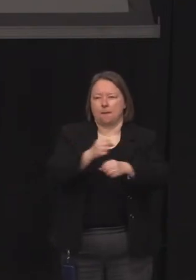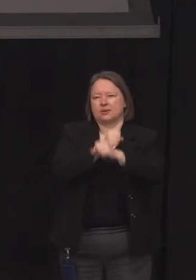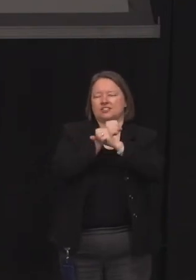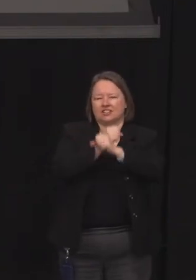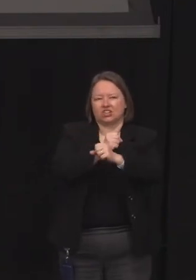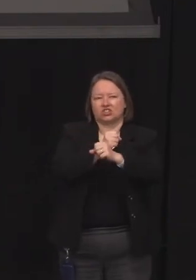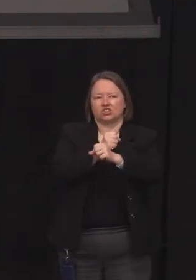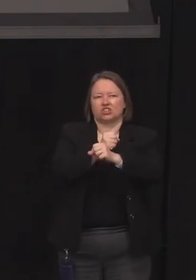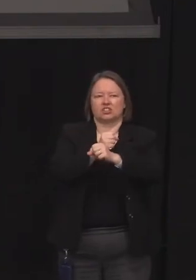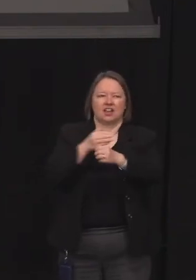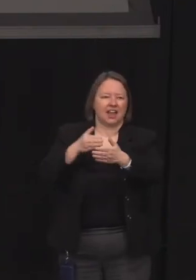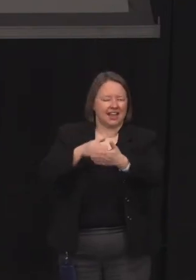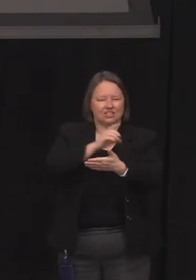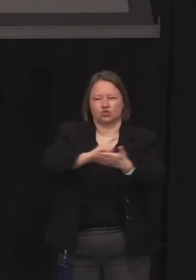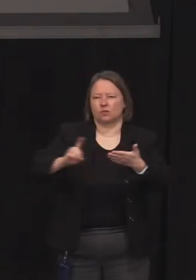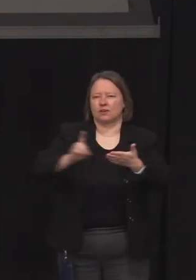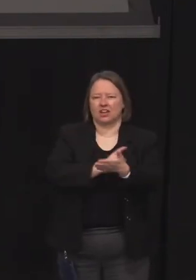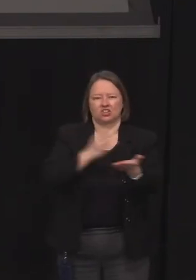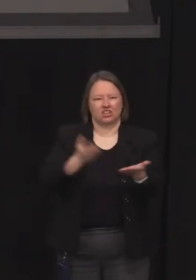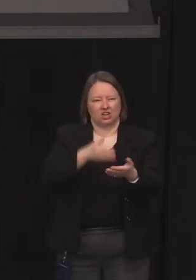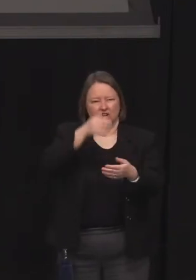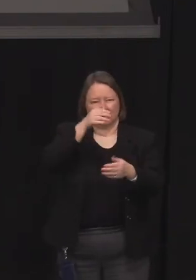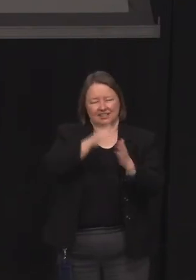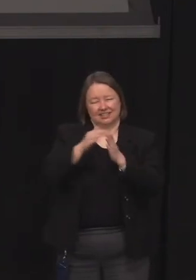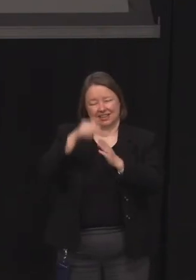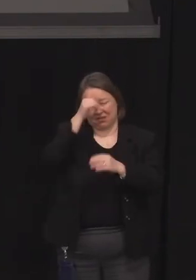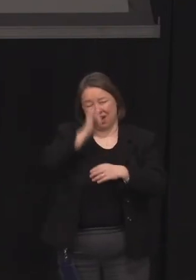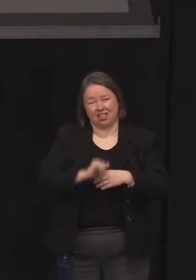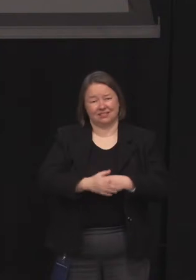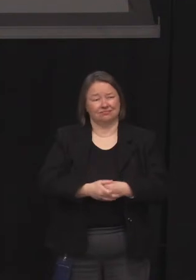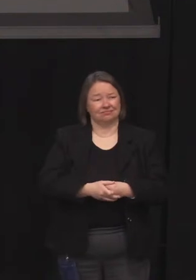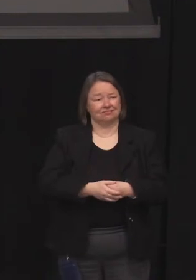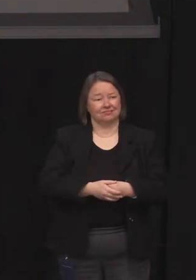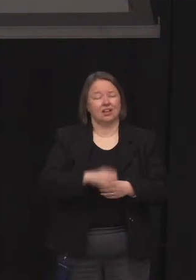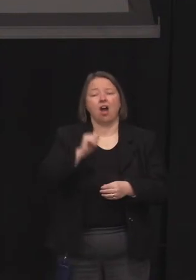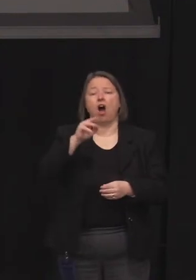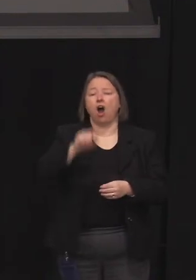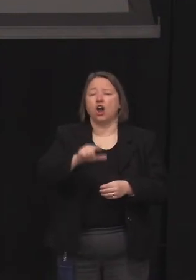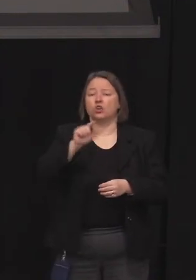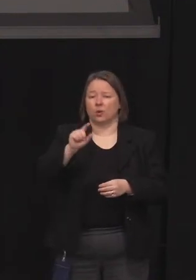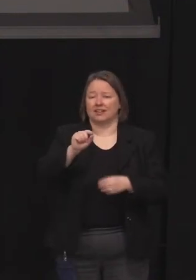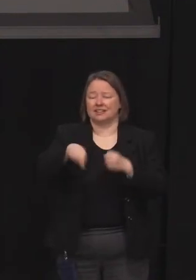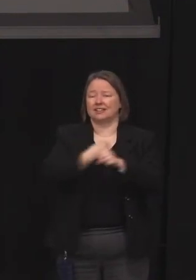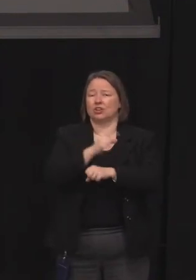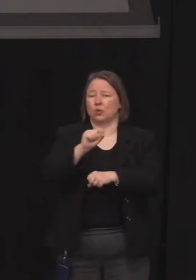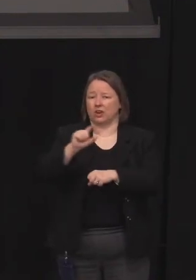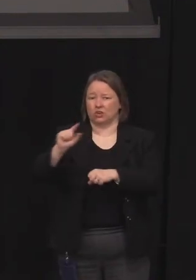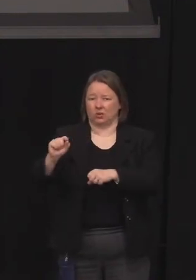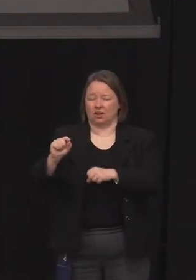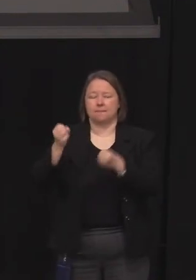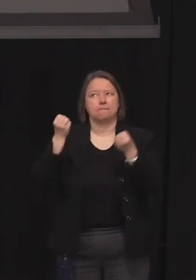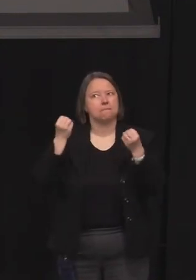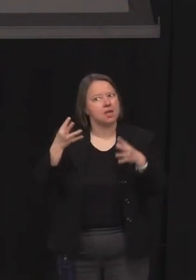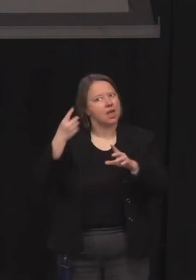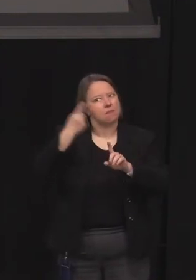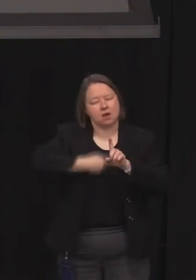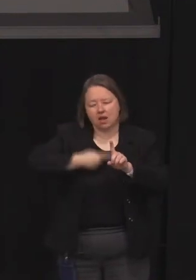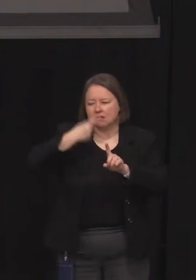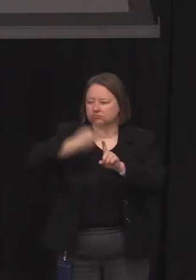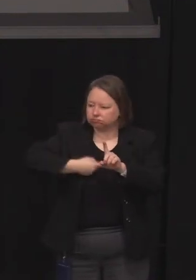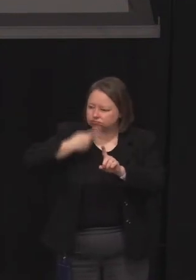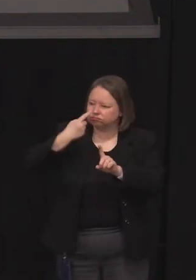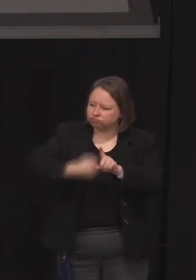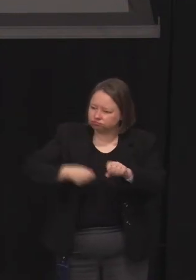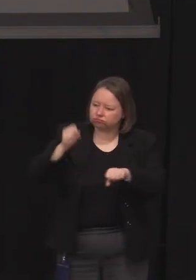protection against discrimination in the City of Holland. And on August 20, 2020, after months of work,